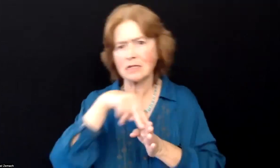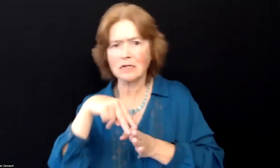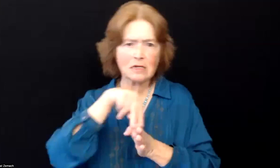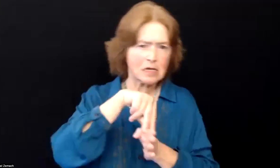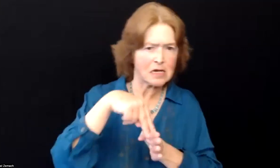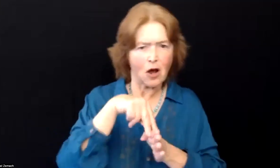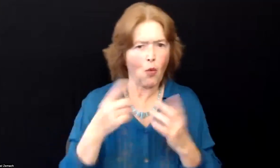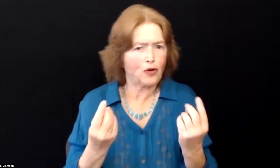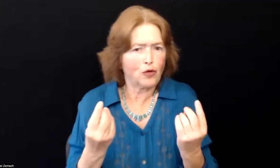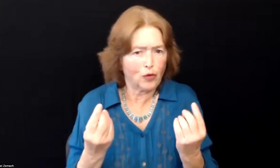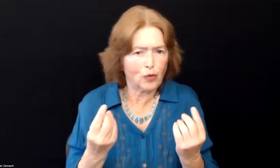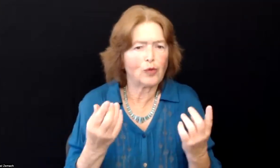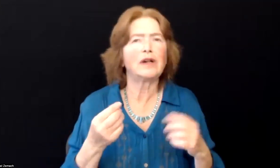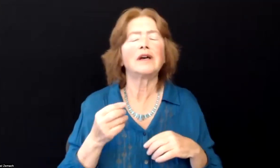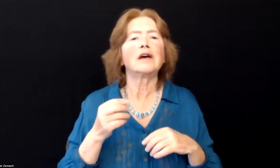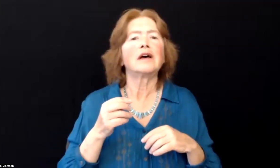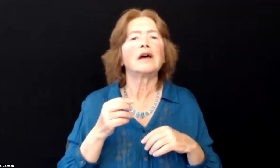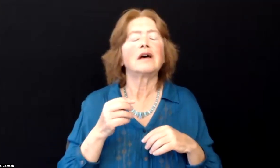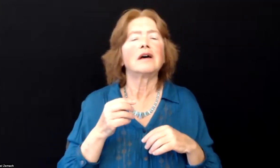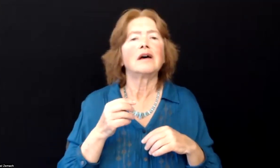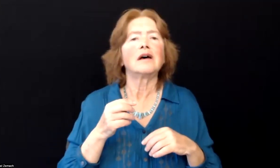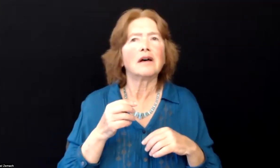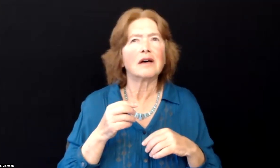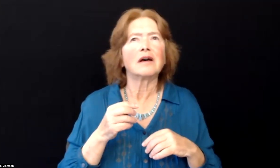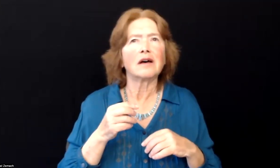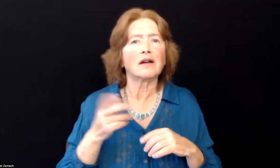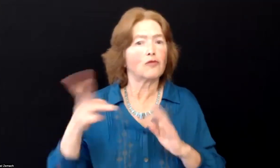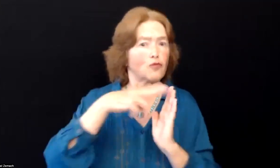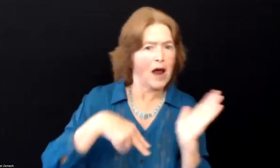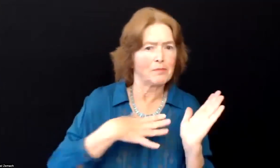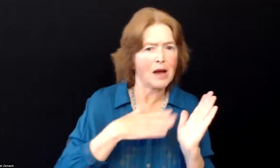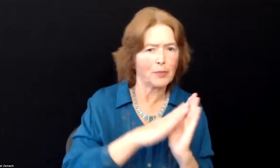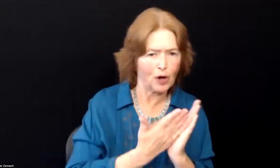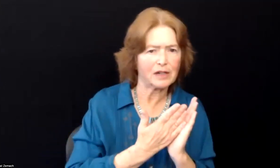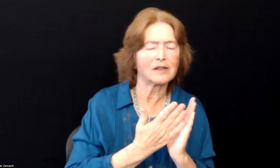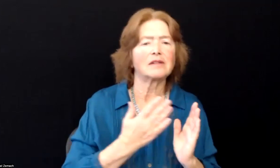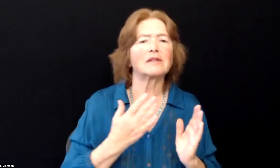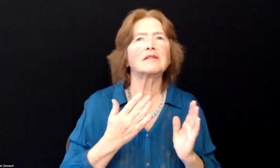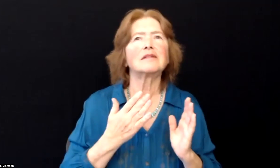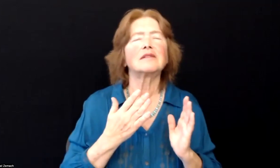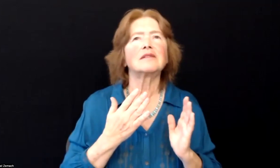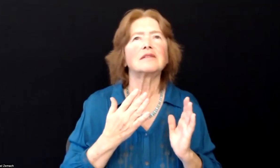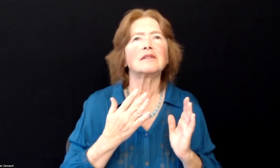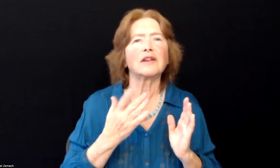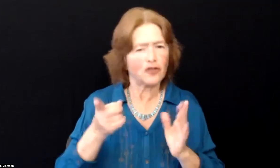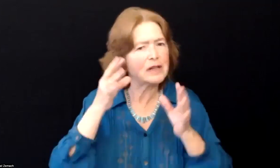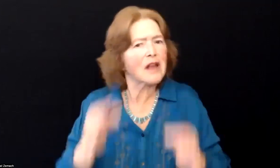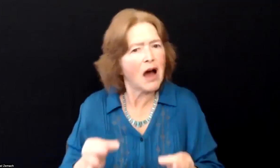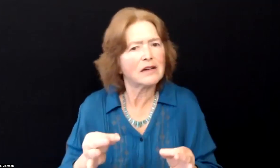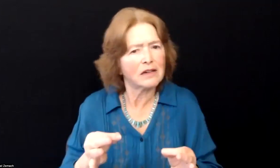time. And this administrator was saying she's trying to figure out what to do. She